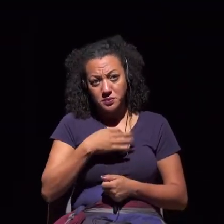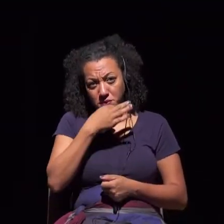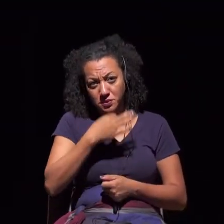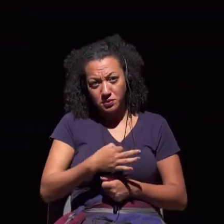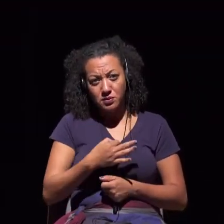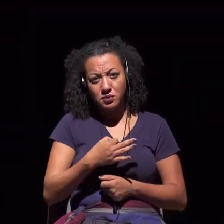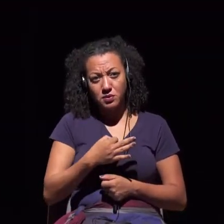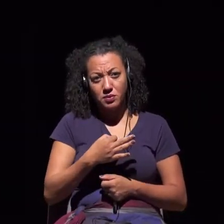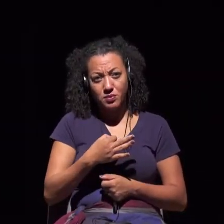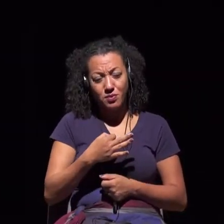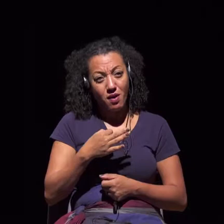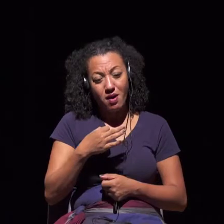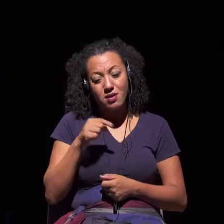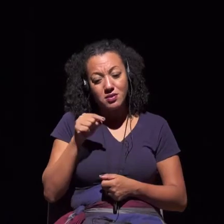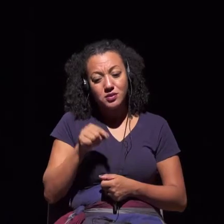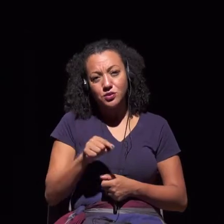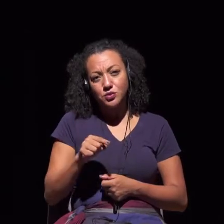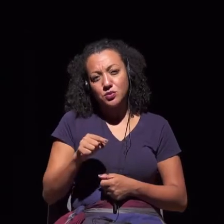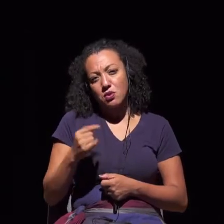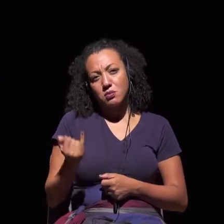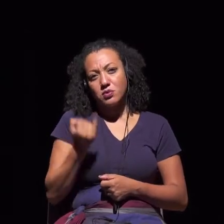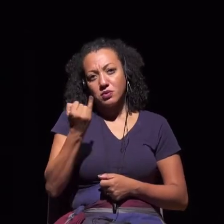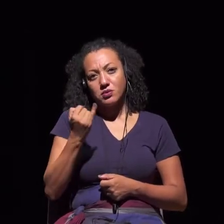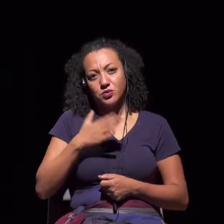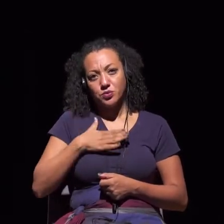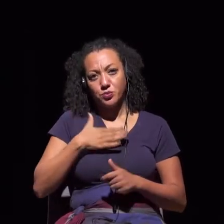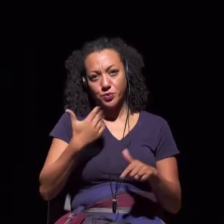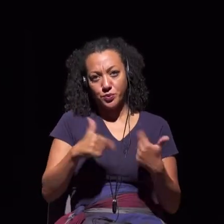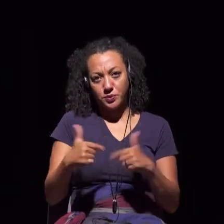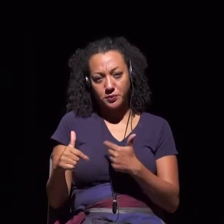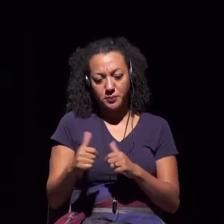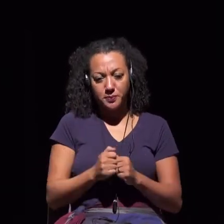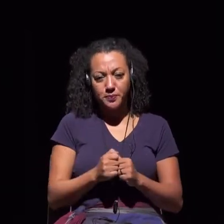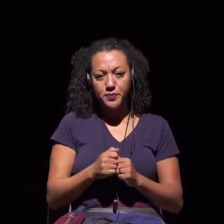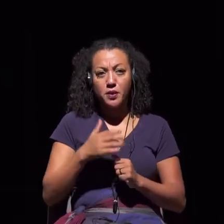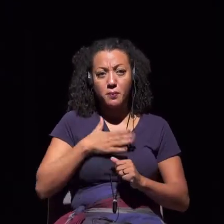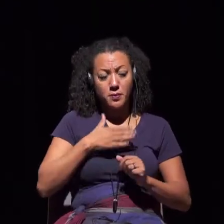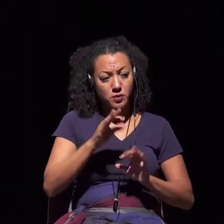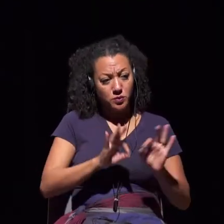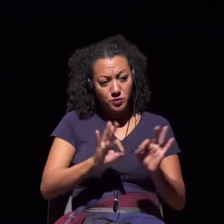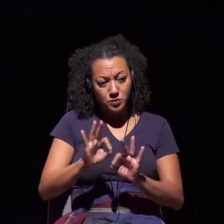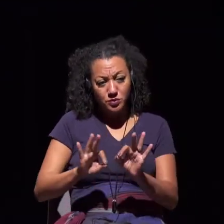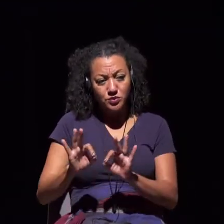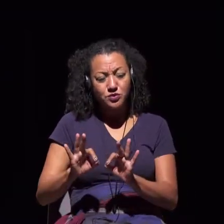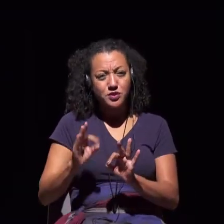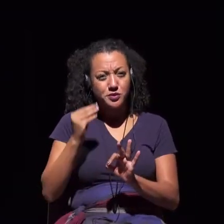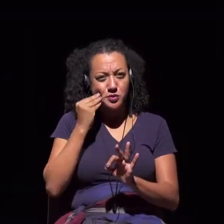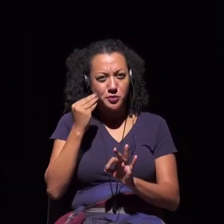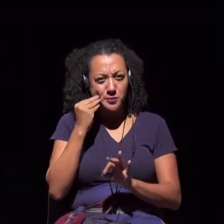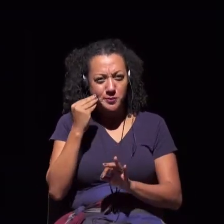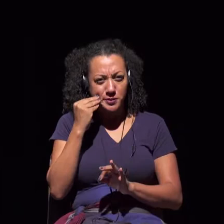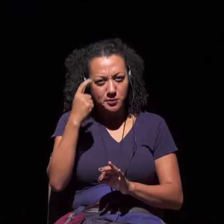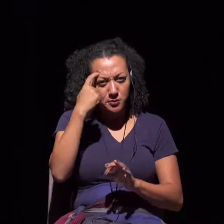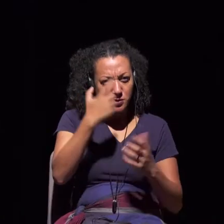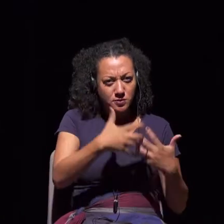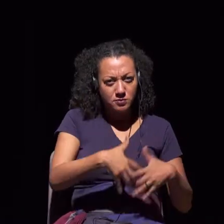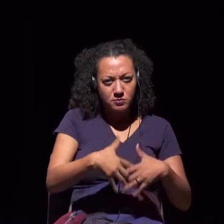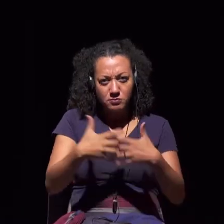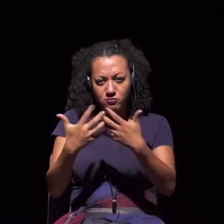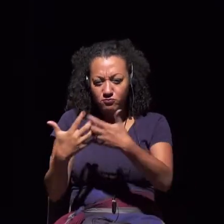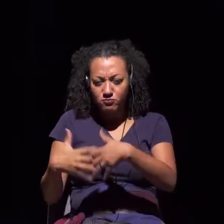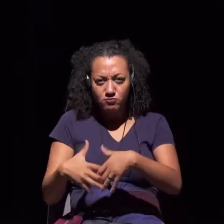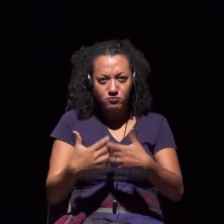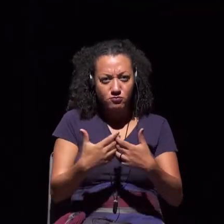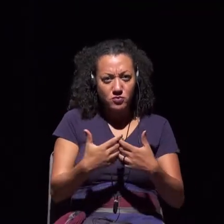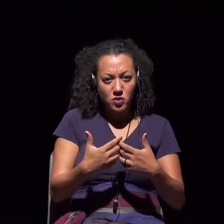I work with are always, again, trying to make this connection between the personal and the public and